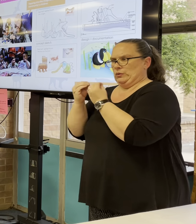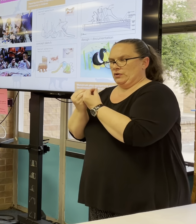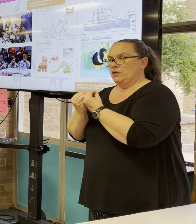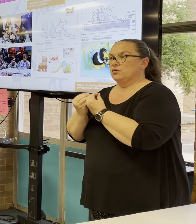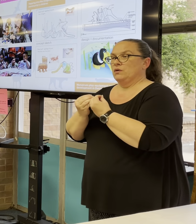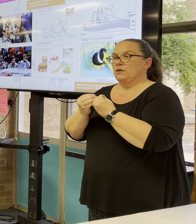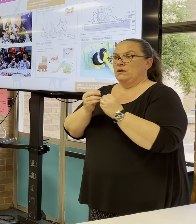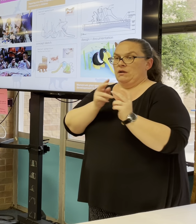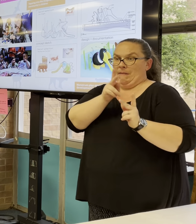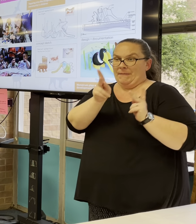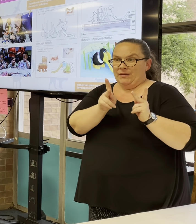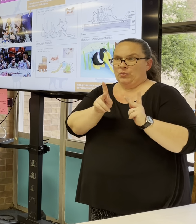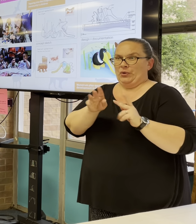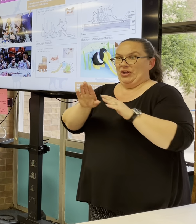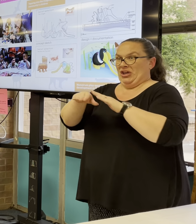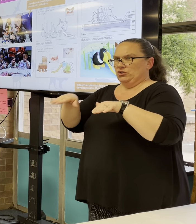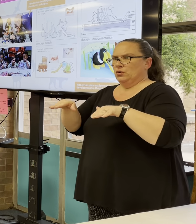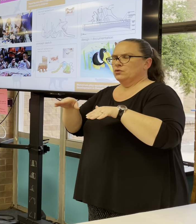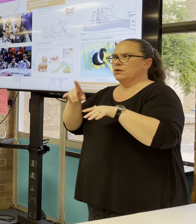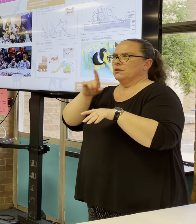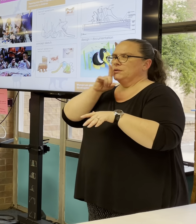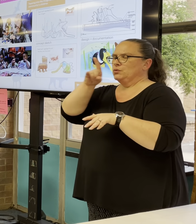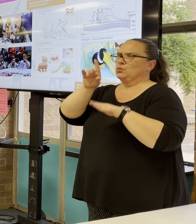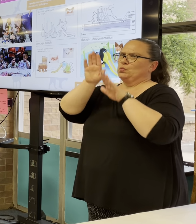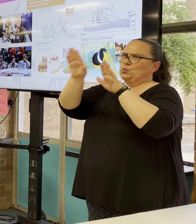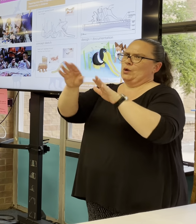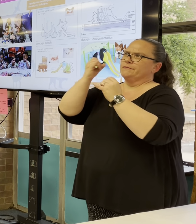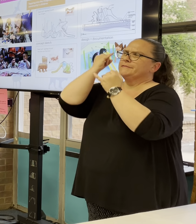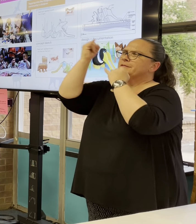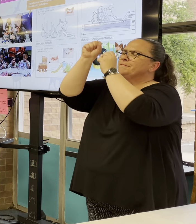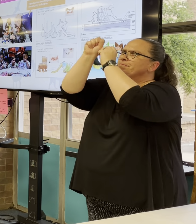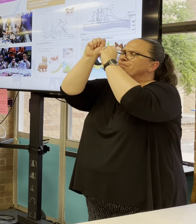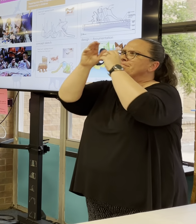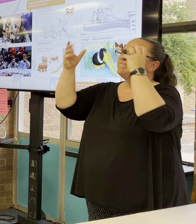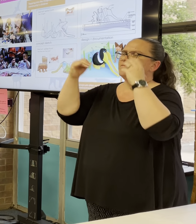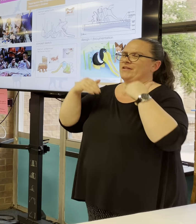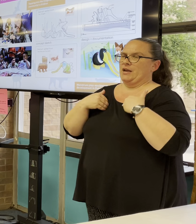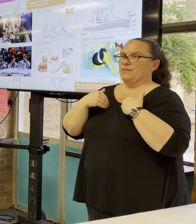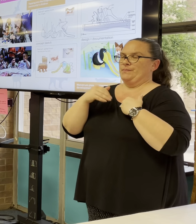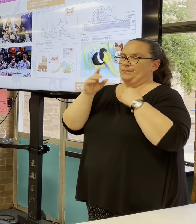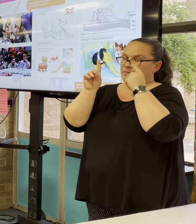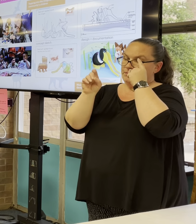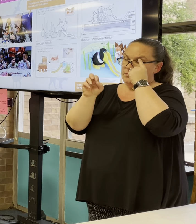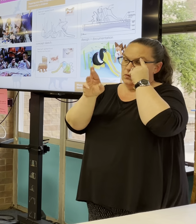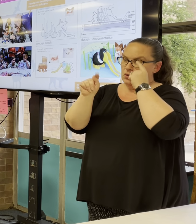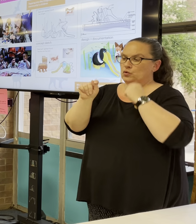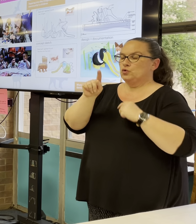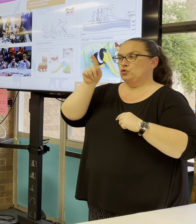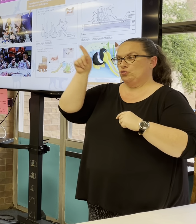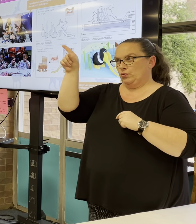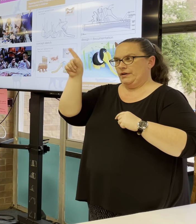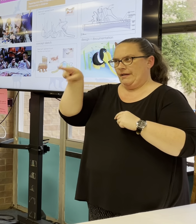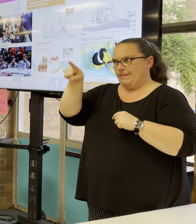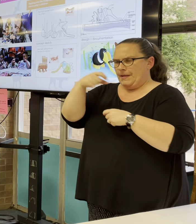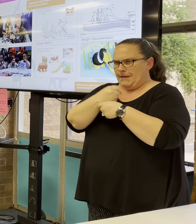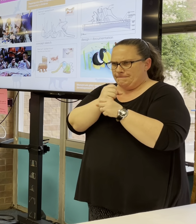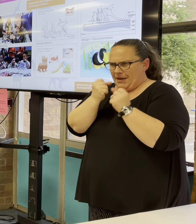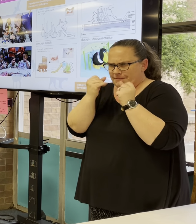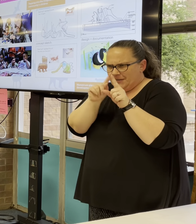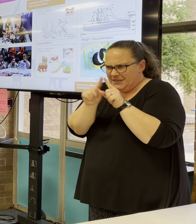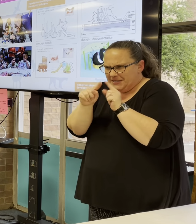have a wonderful imagination about animals. So in Detroit, what we did is we had them make lots of little models